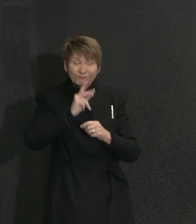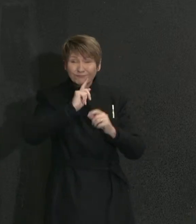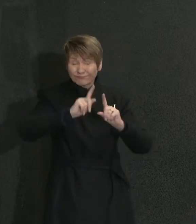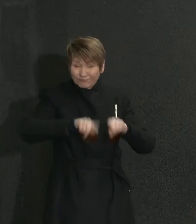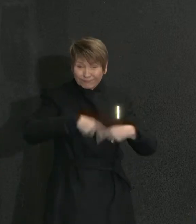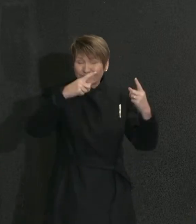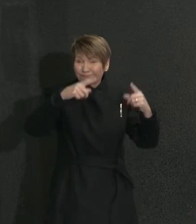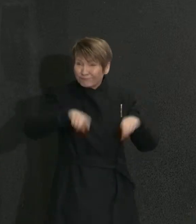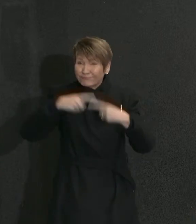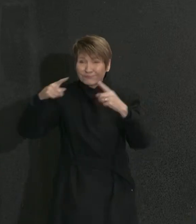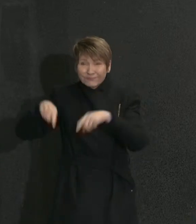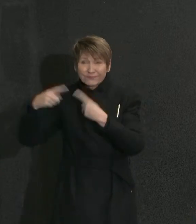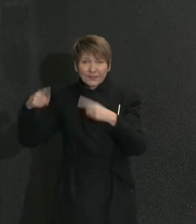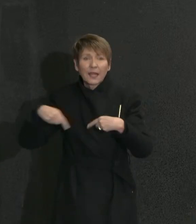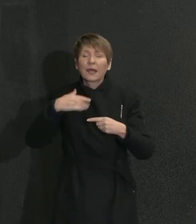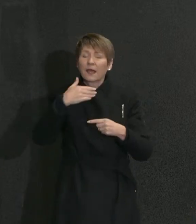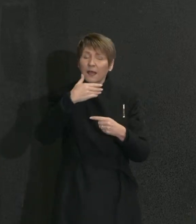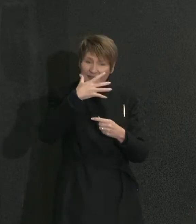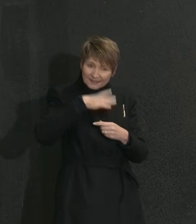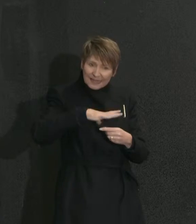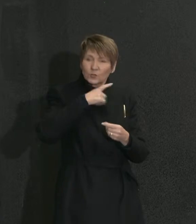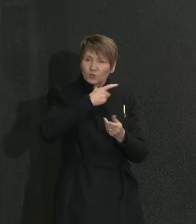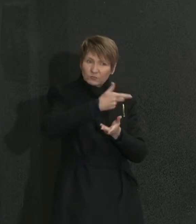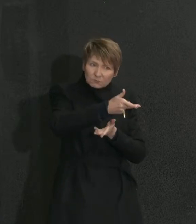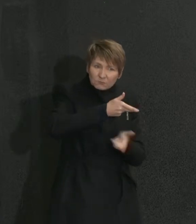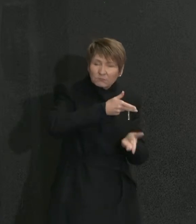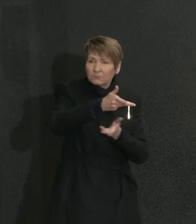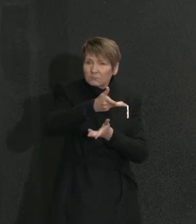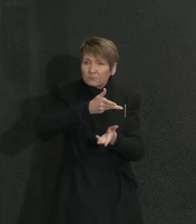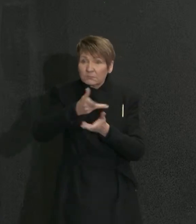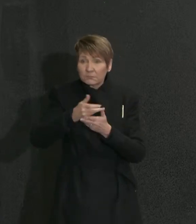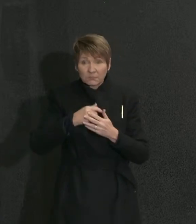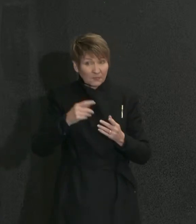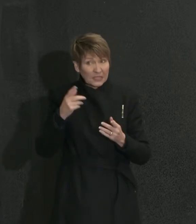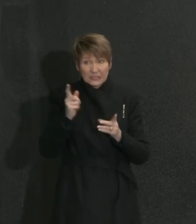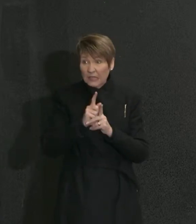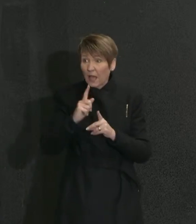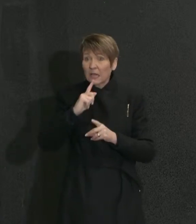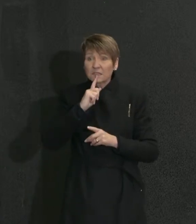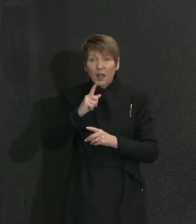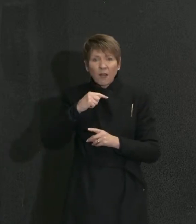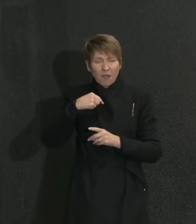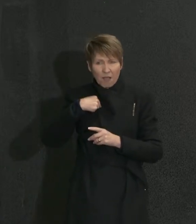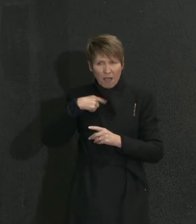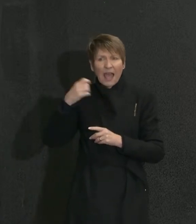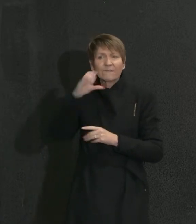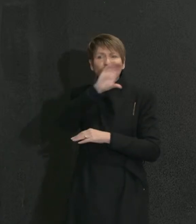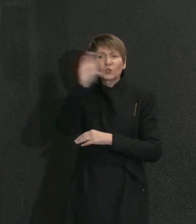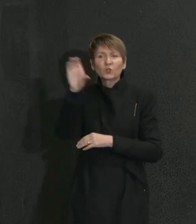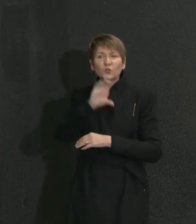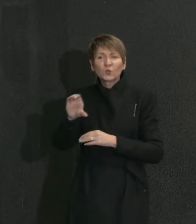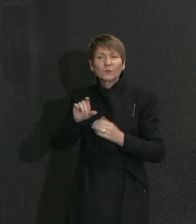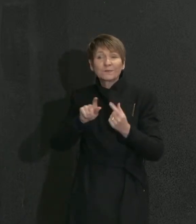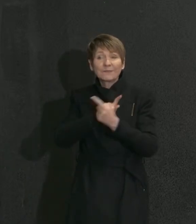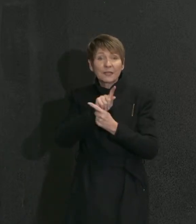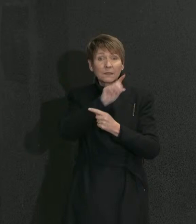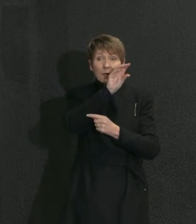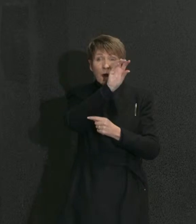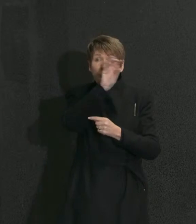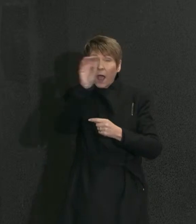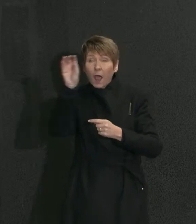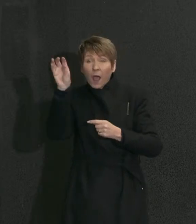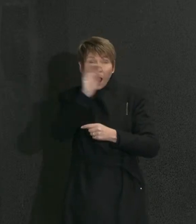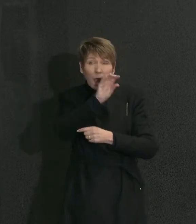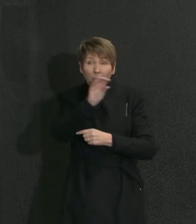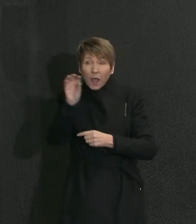deeply grateful. There was more than 100 people on that Zoom meeting I referenced earlier on. I answered a number of questions, and I made a